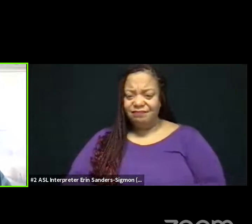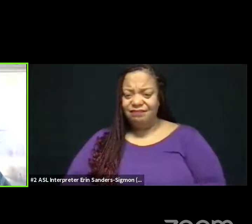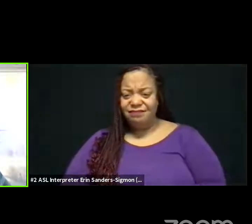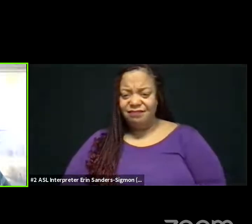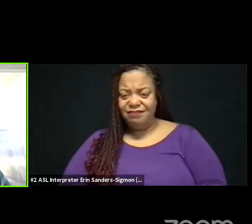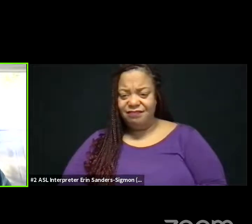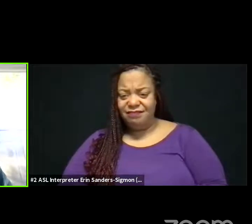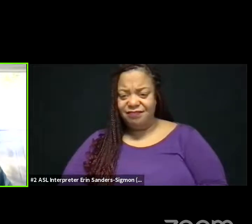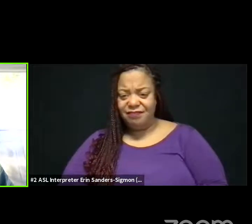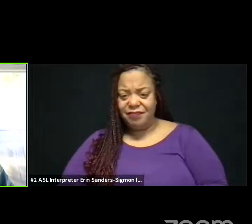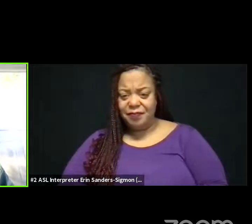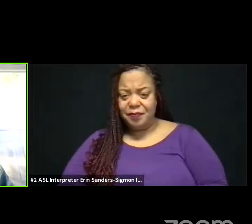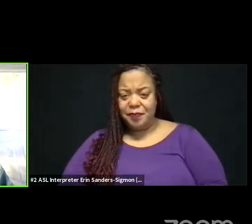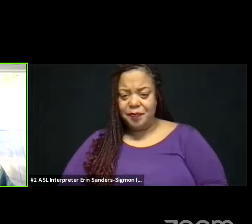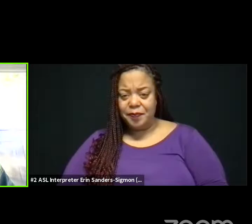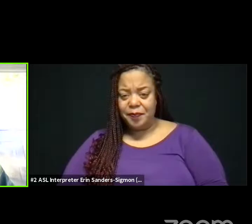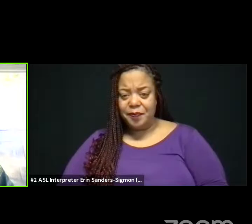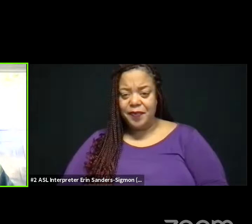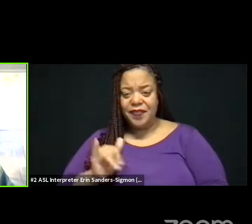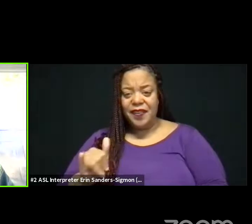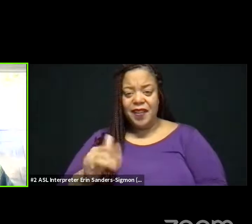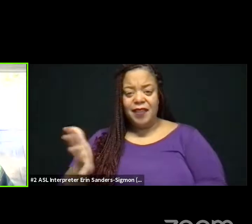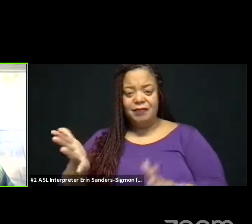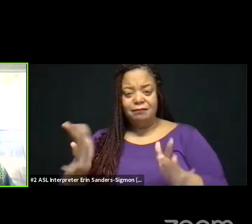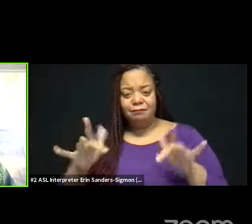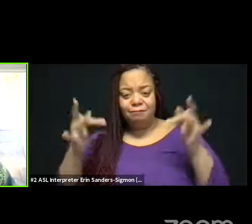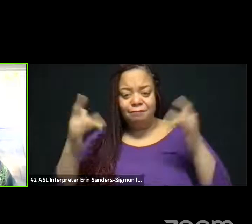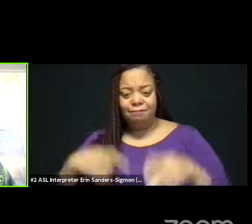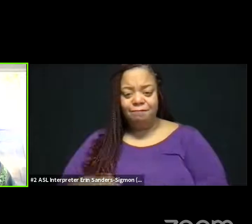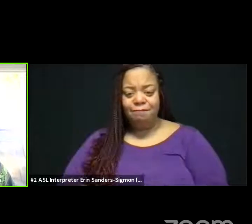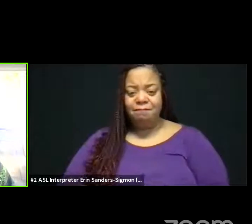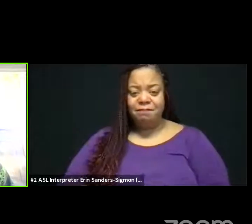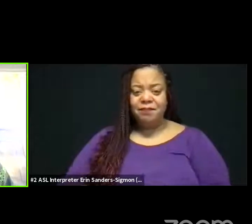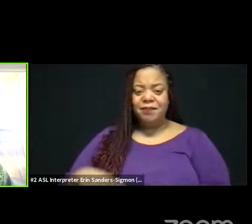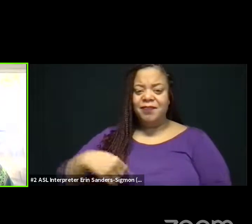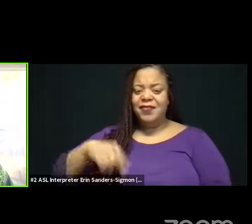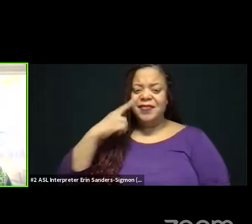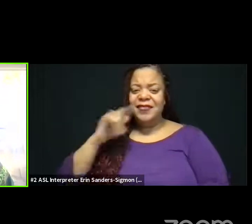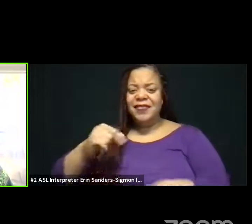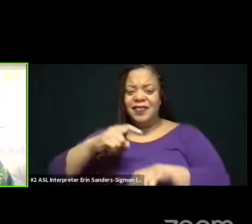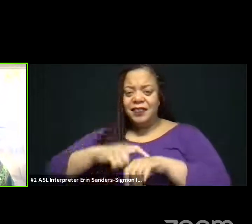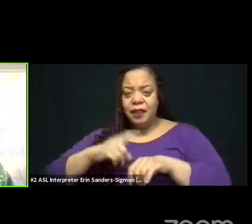So I think that's my time. I'll pass.